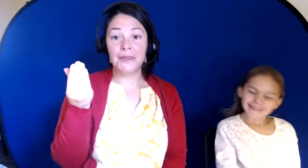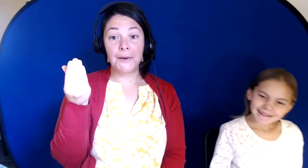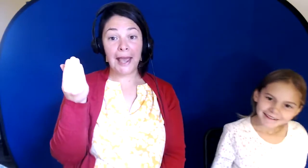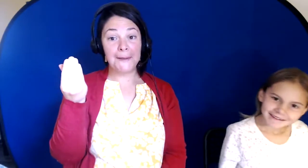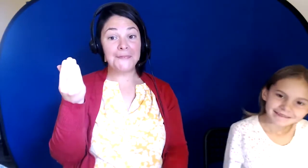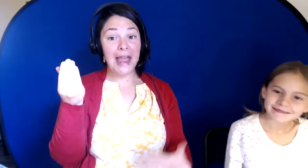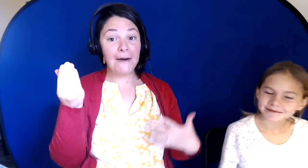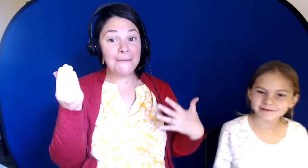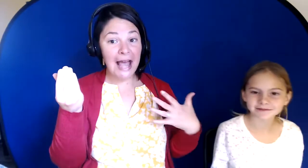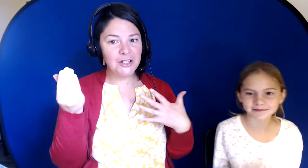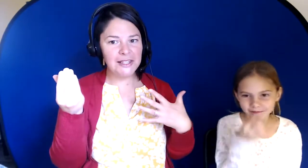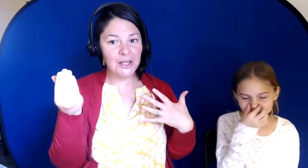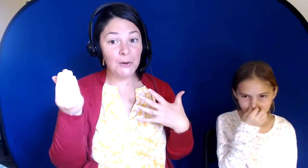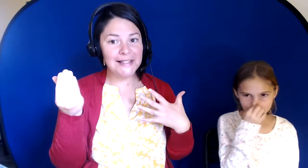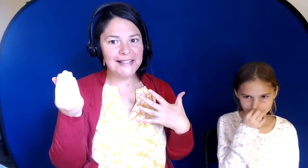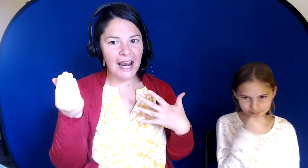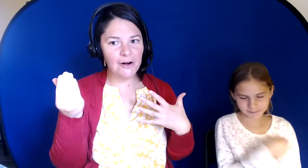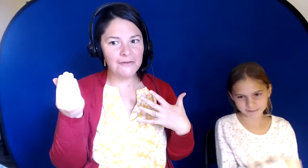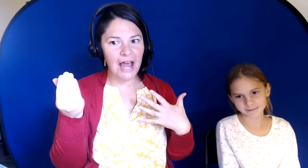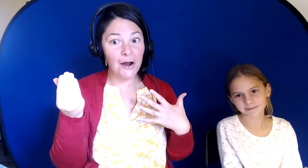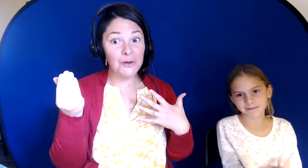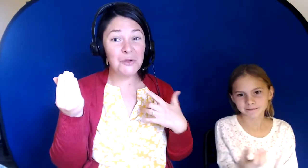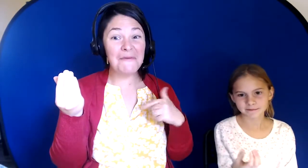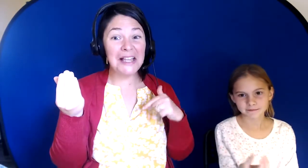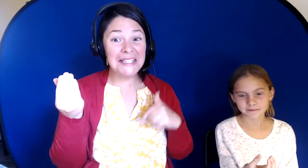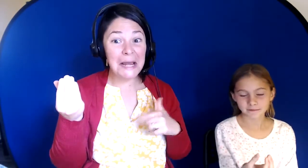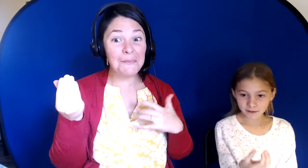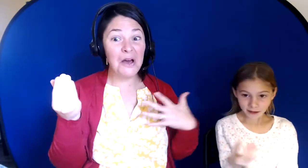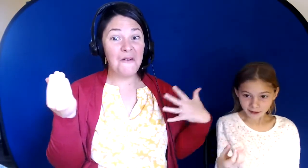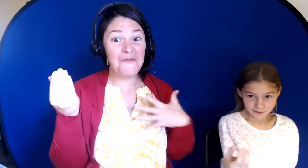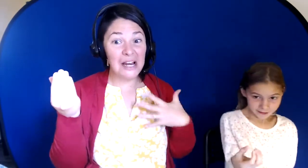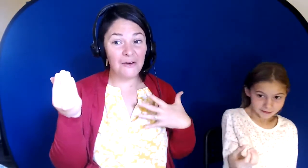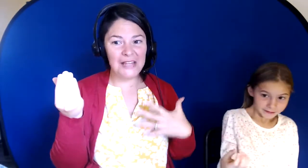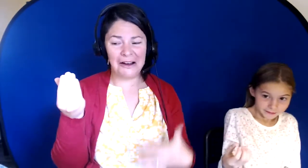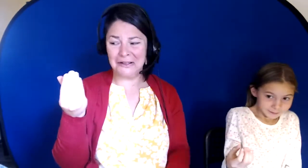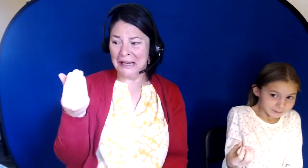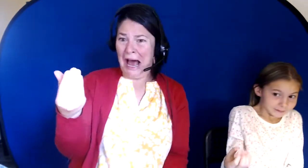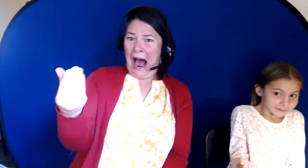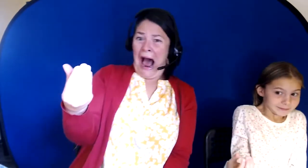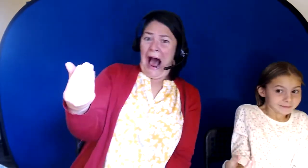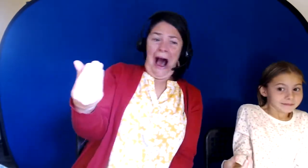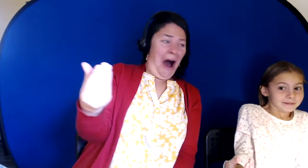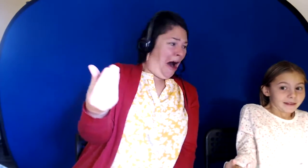Okay. Now imagine that you're scared of tacos. You have a deep fear of tacos.